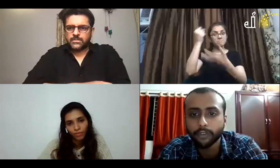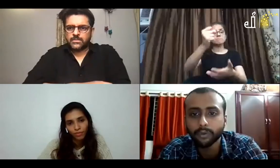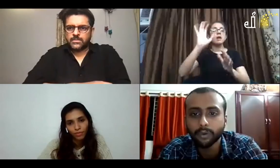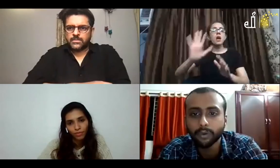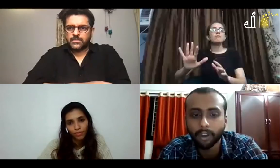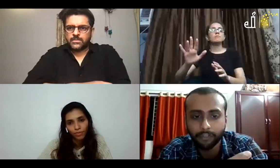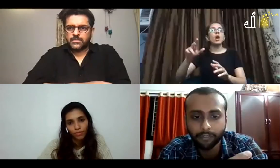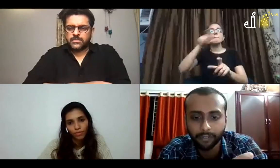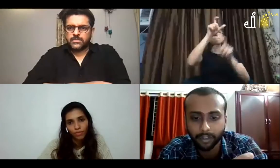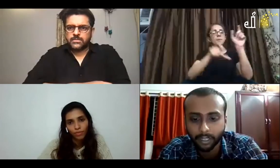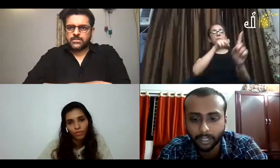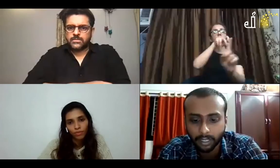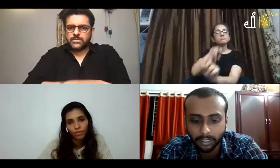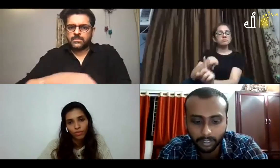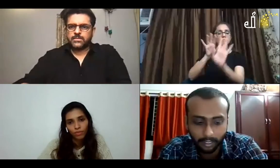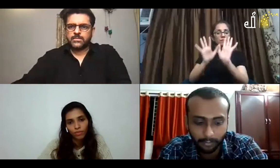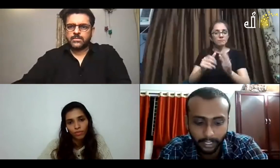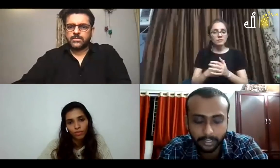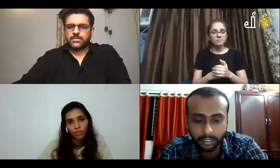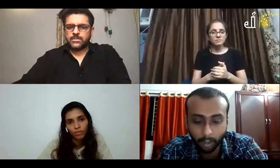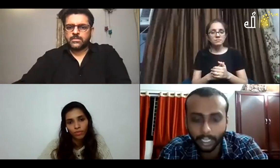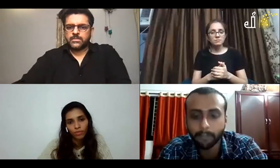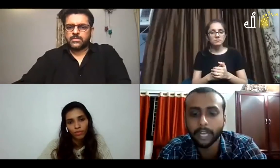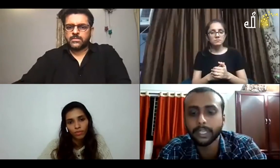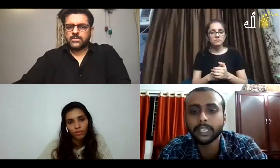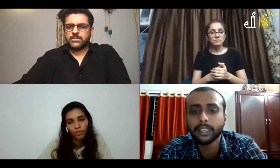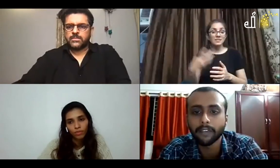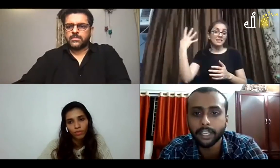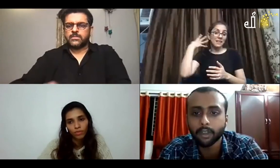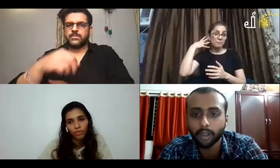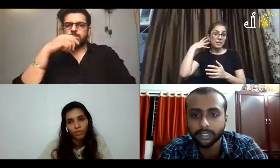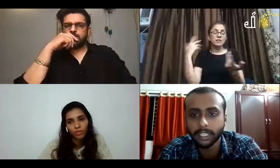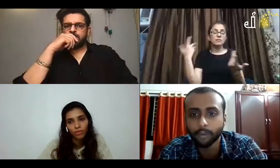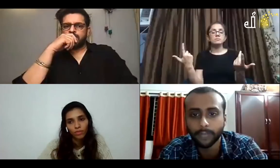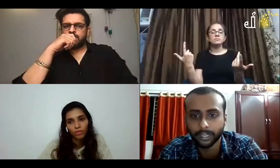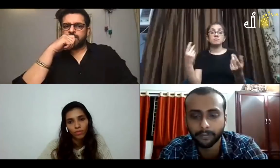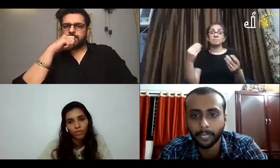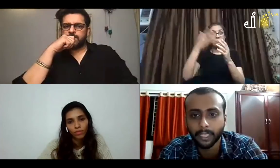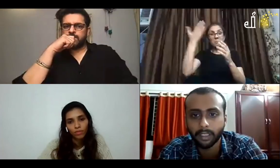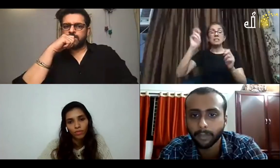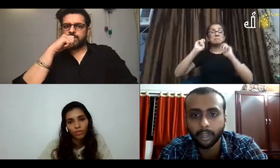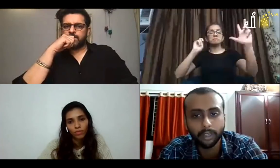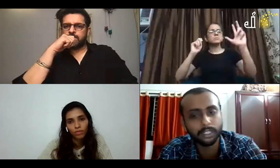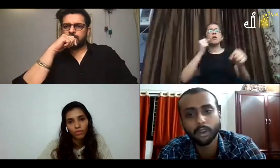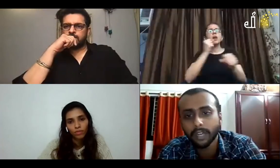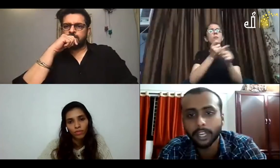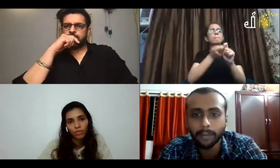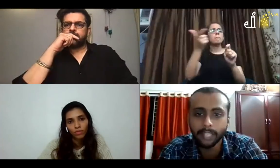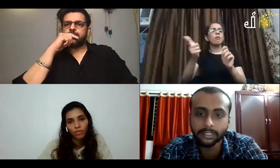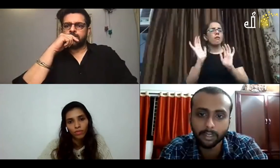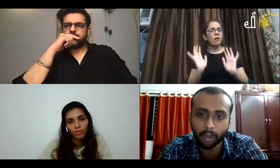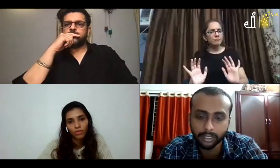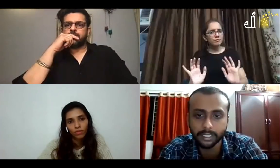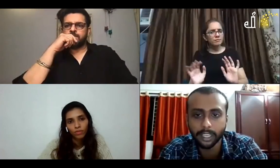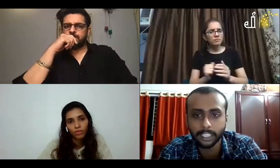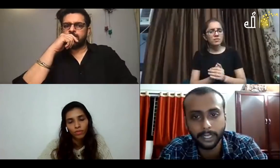point of view of the being cochlear implant being a very costly equipment, because the cochlear